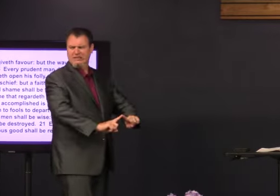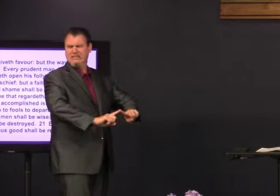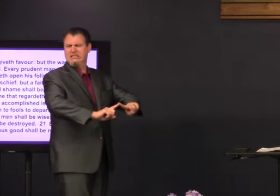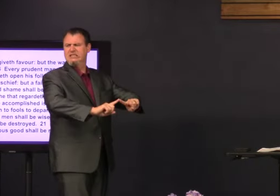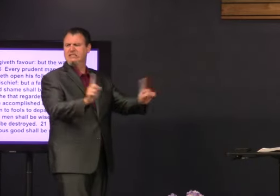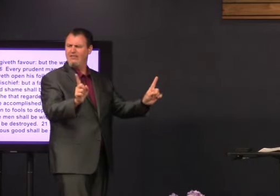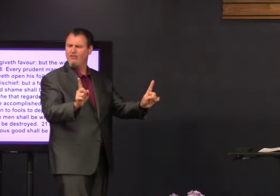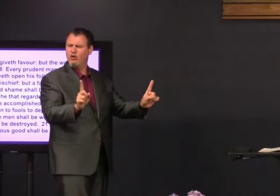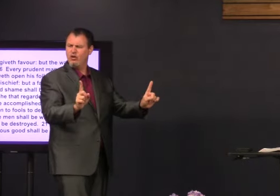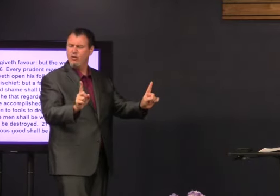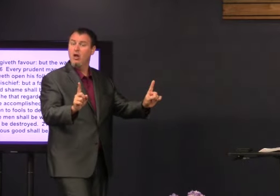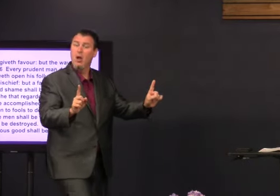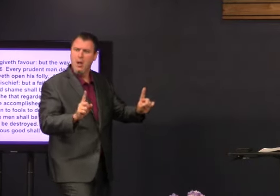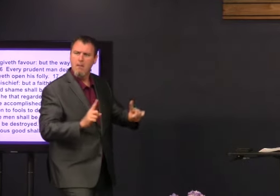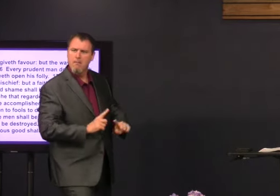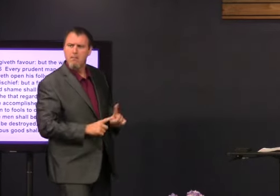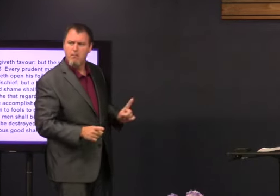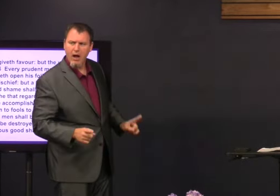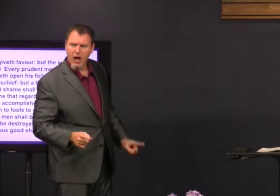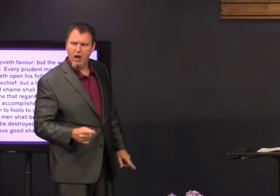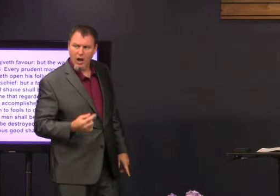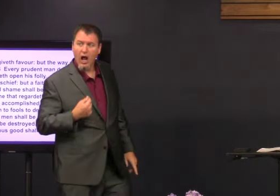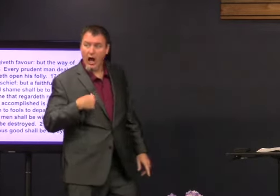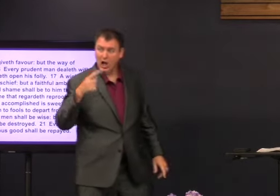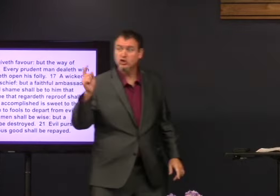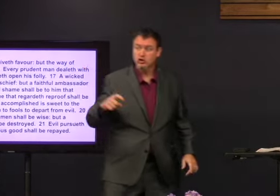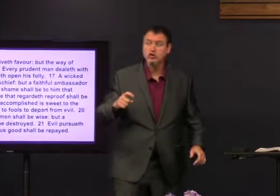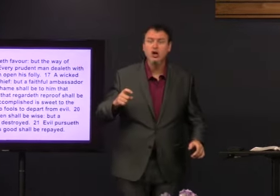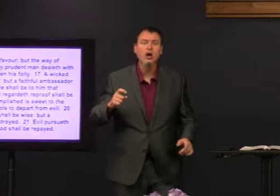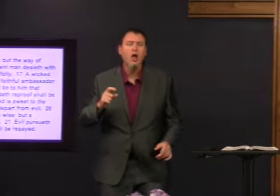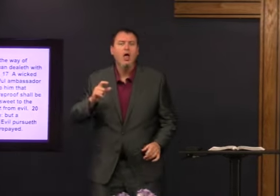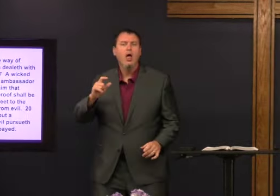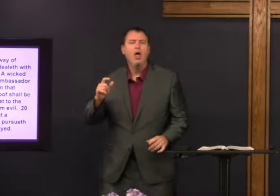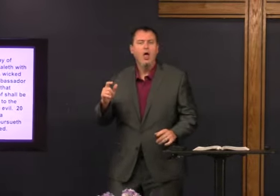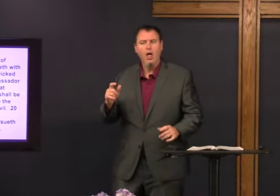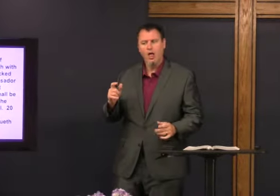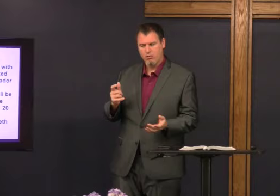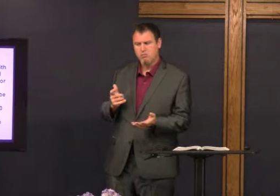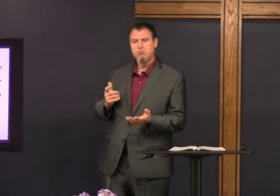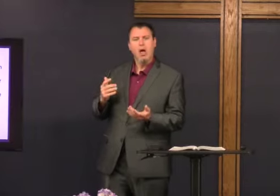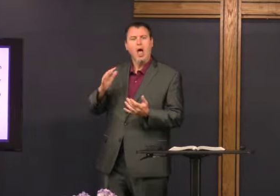Different, but I should.